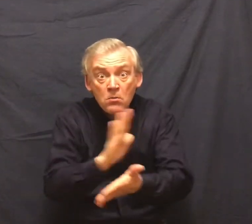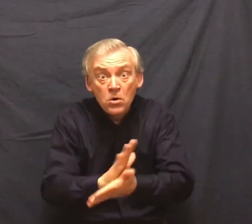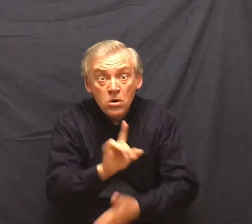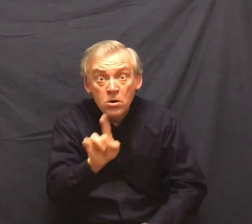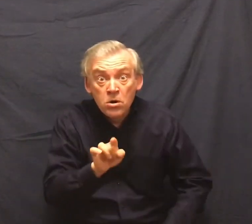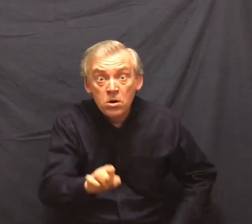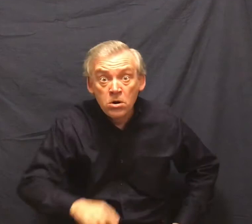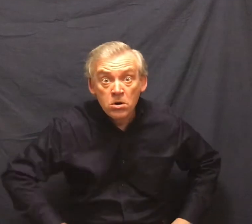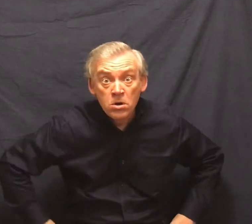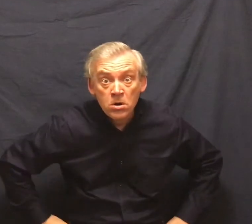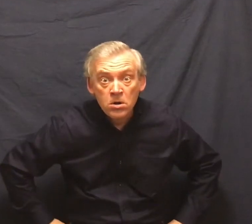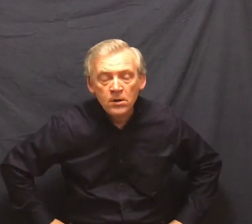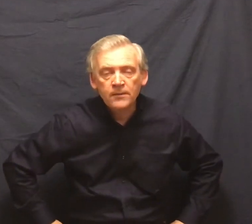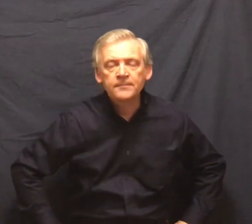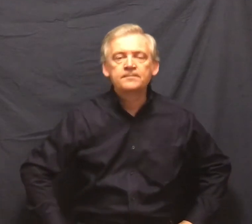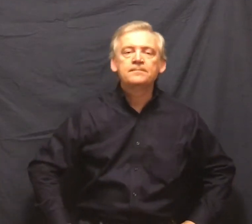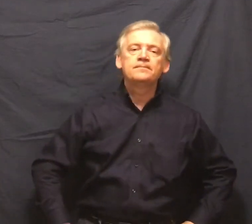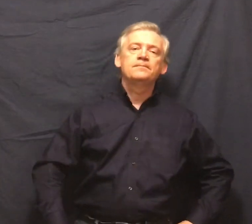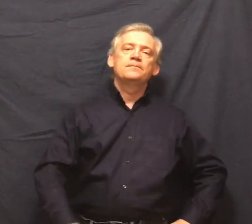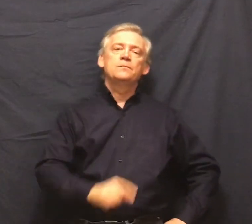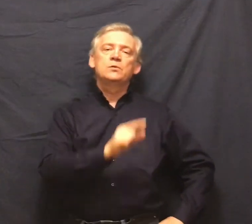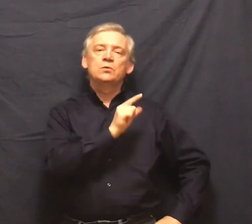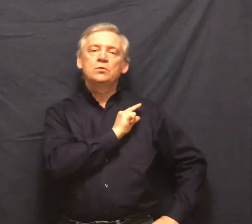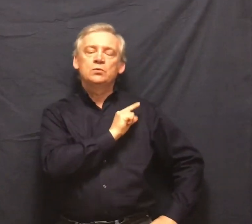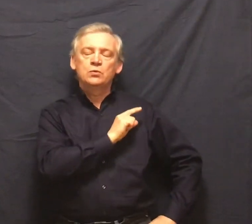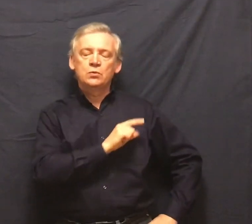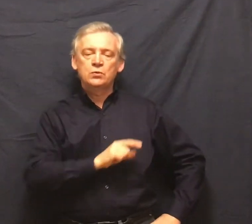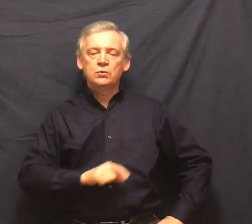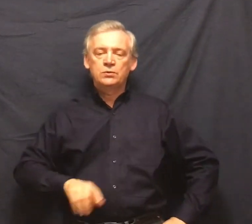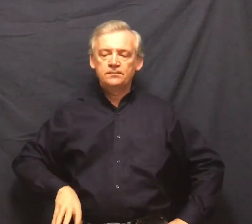George reached into his pocket and produced the slips and handed them to the boss.